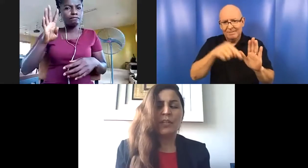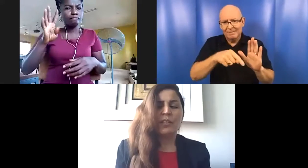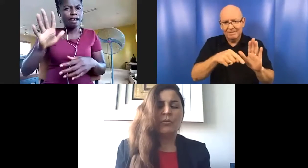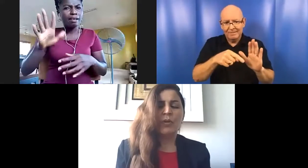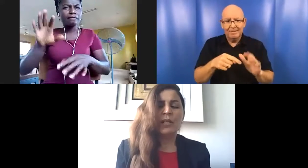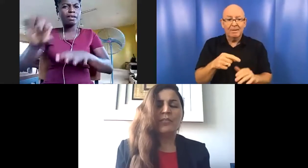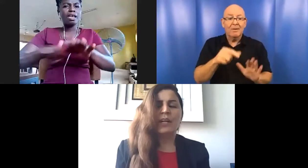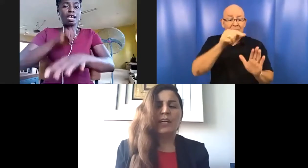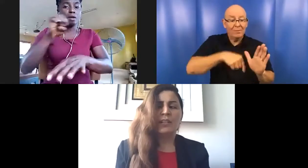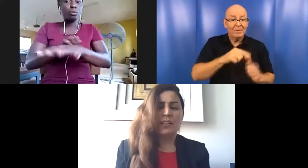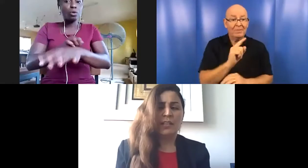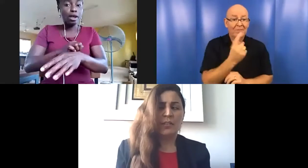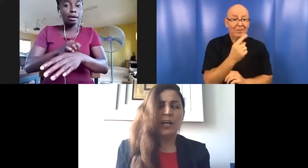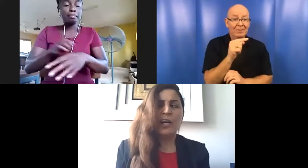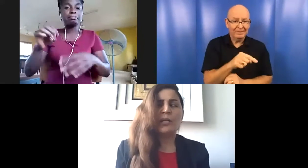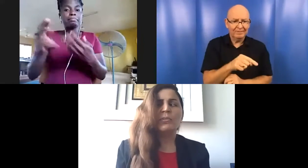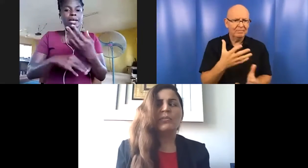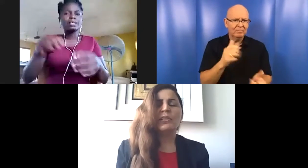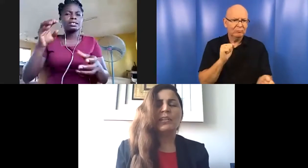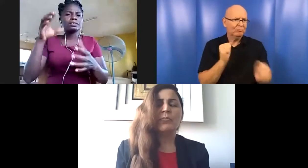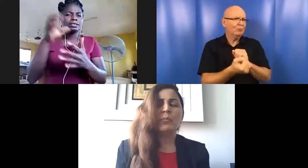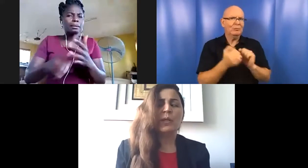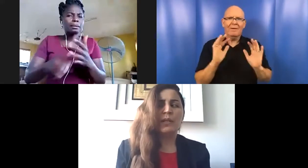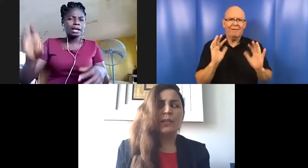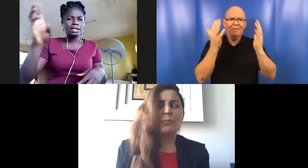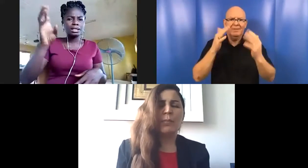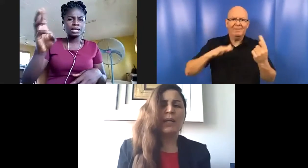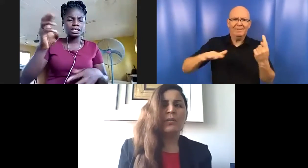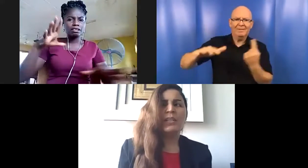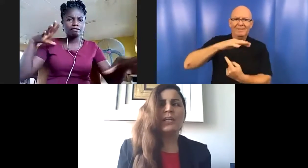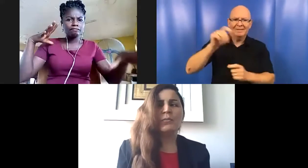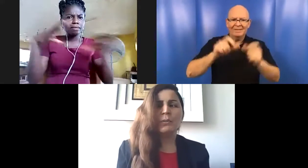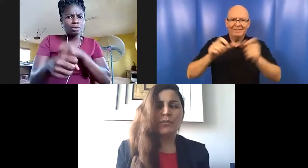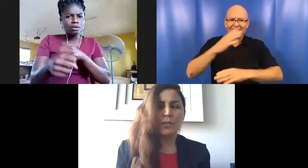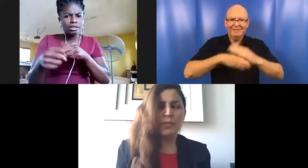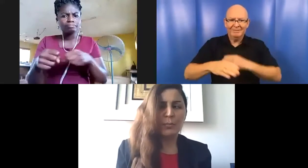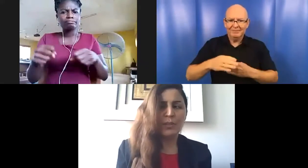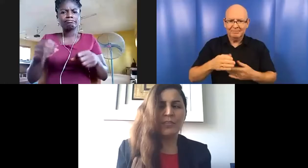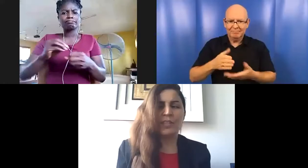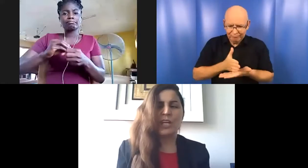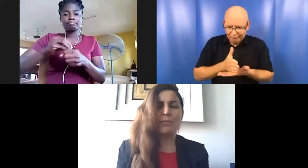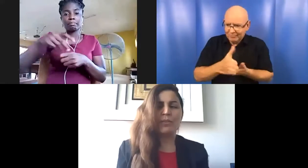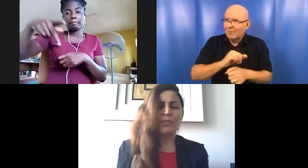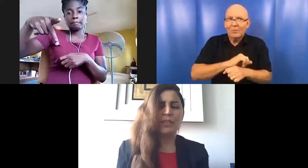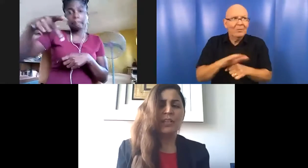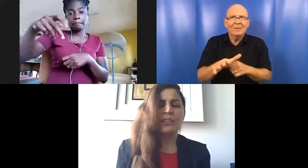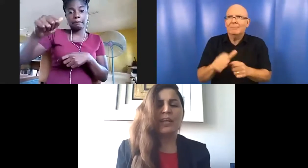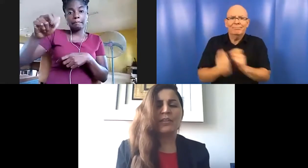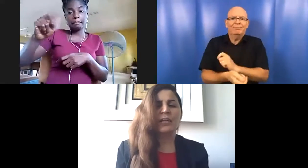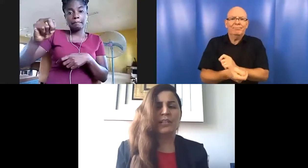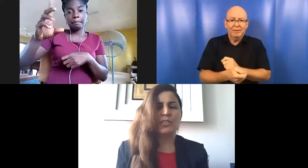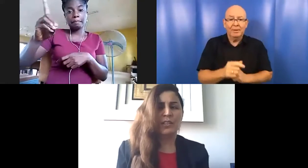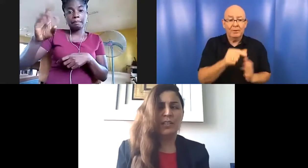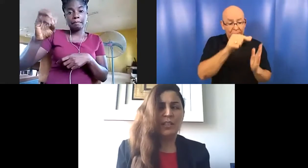6, violence and crime during the pandemic against persons with disabilities. And chapter 7,